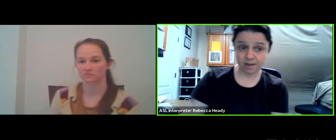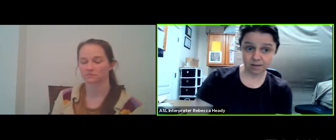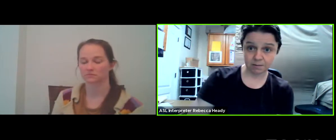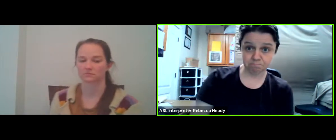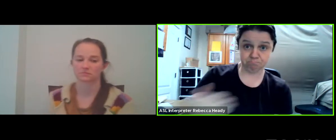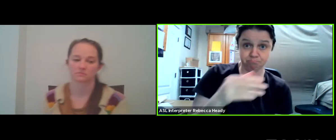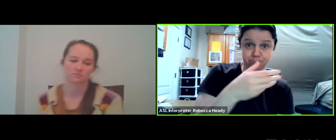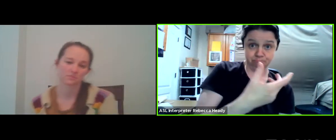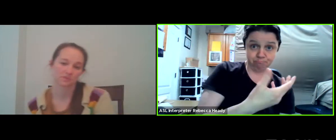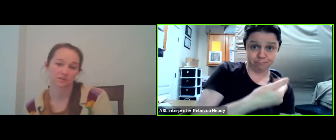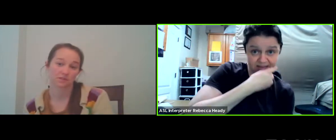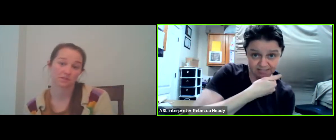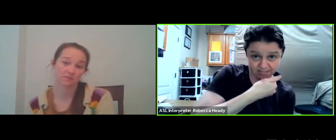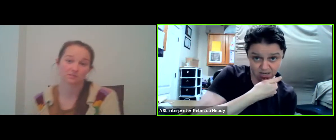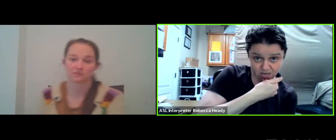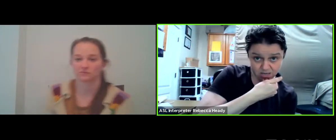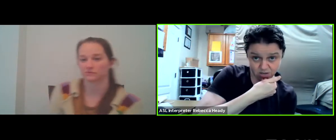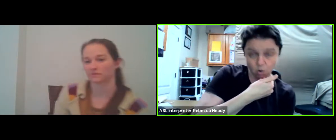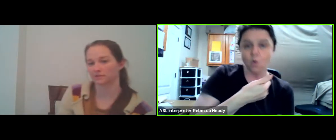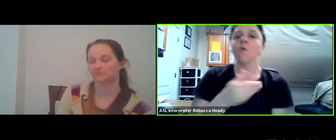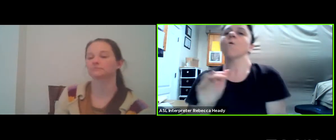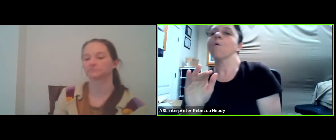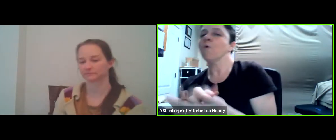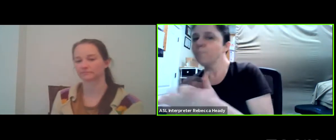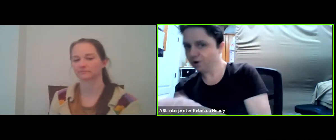You like pizza,